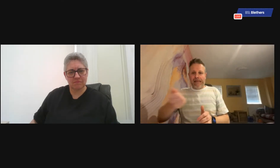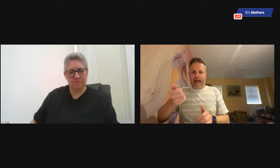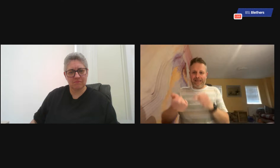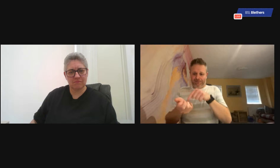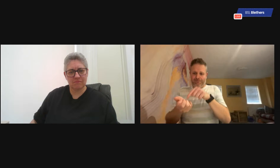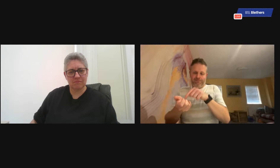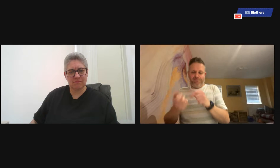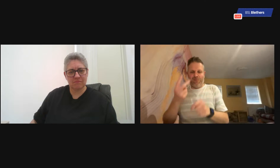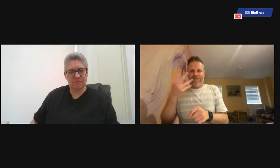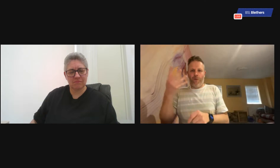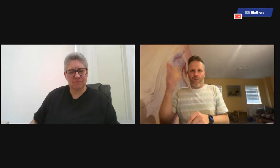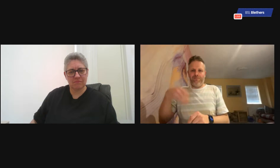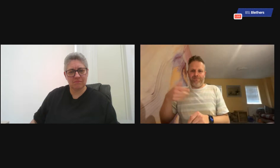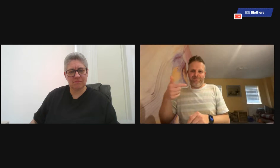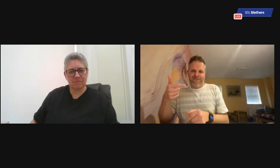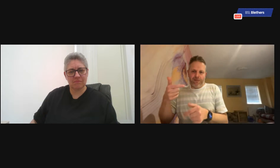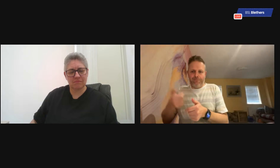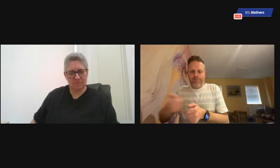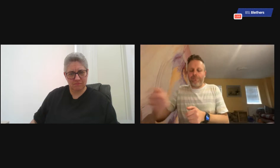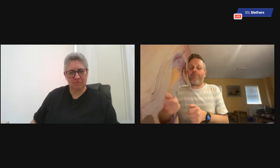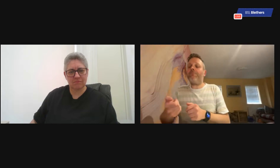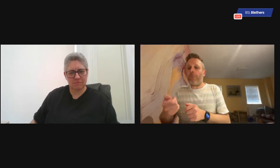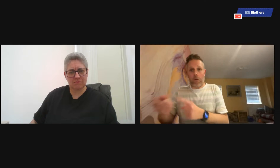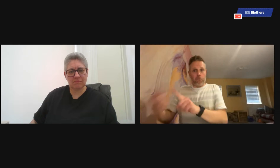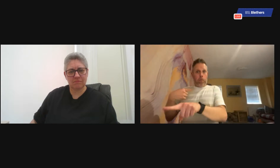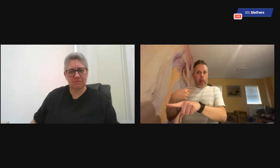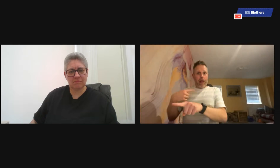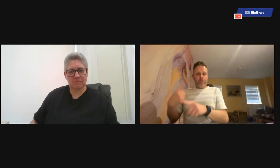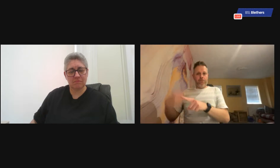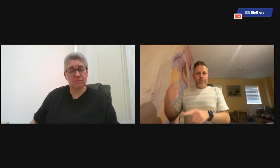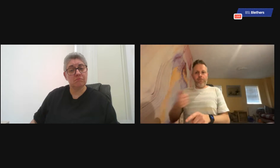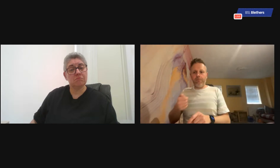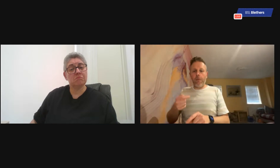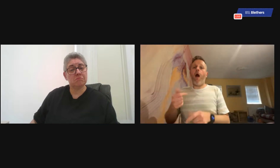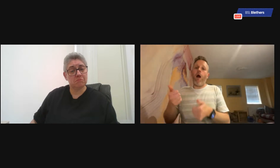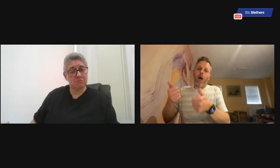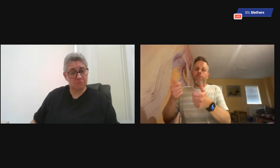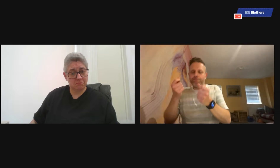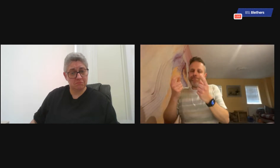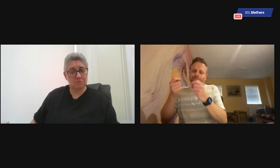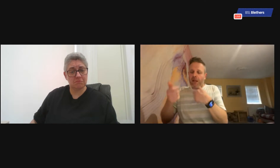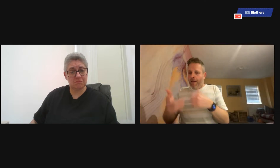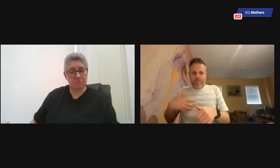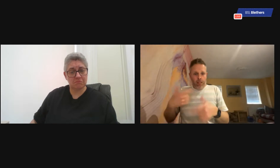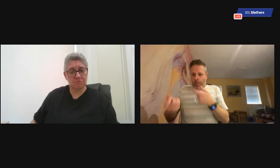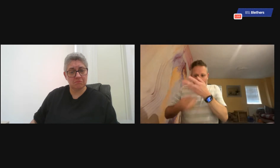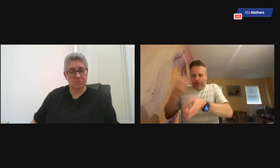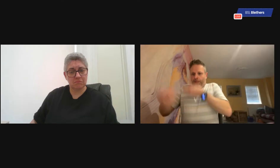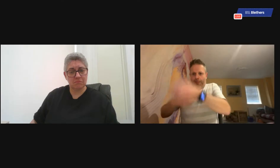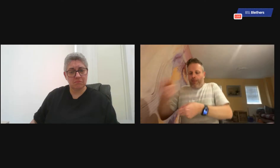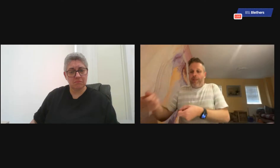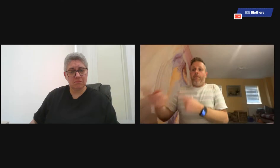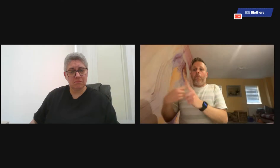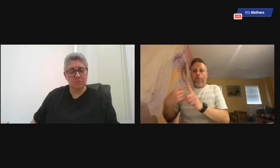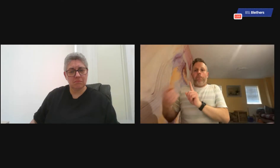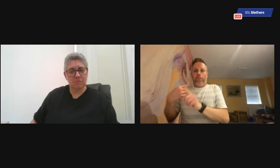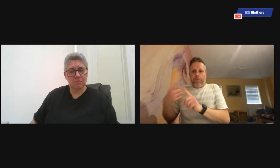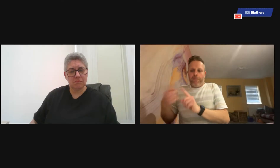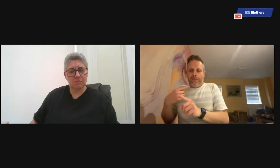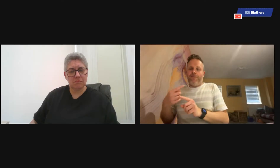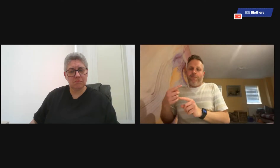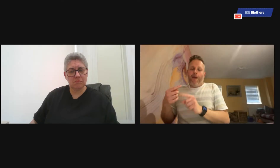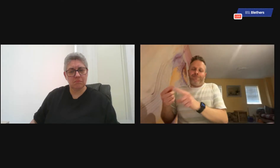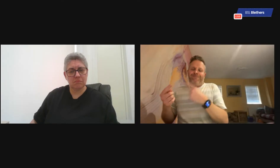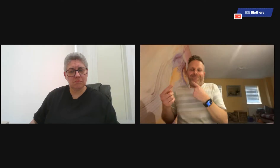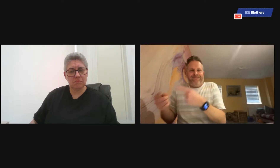Sunday morning. And I thought, I'm just going to text this team. I got a reply back. It was 5 in the morning, remember? Got a text